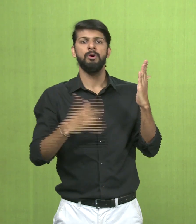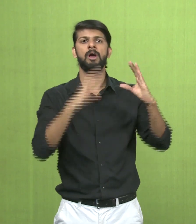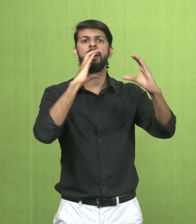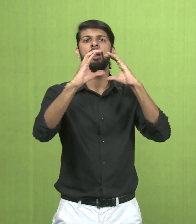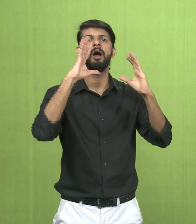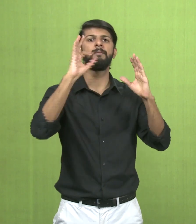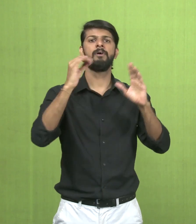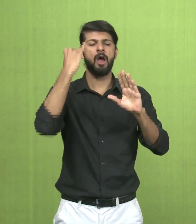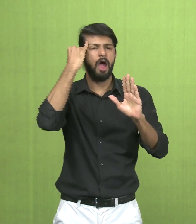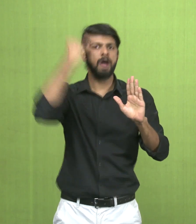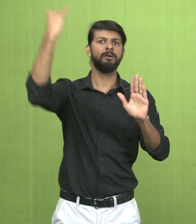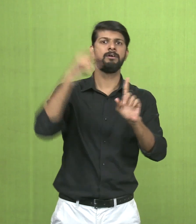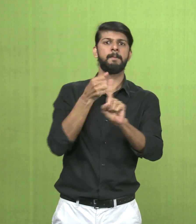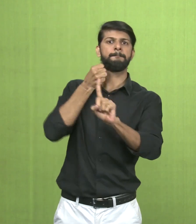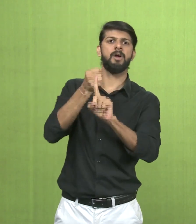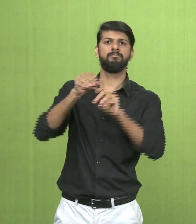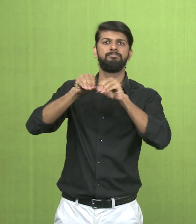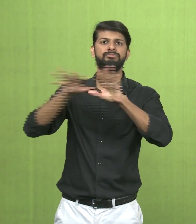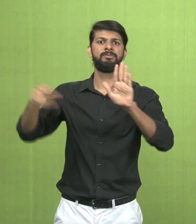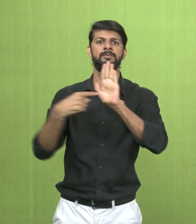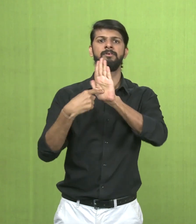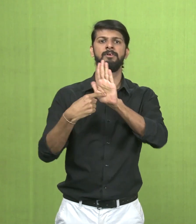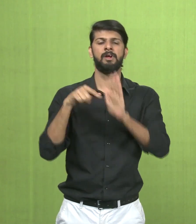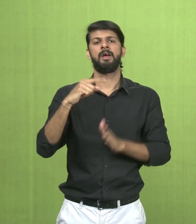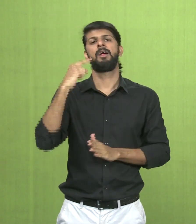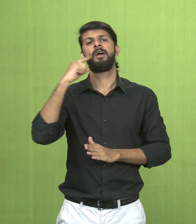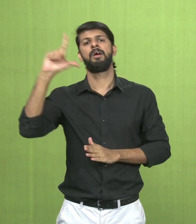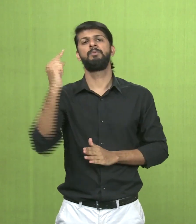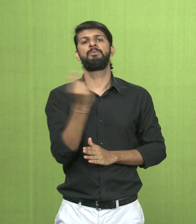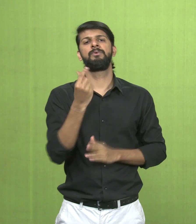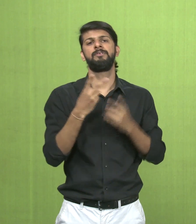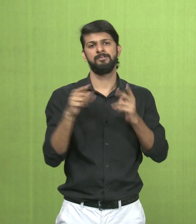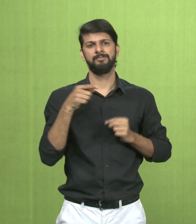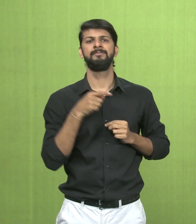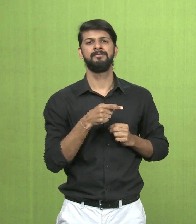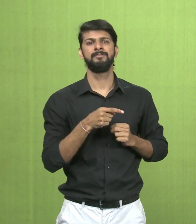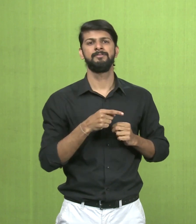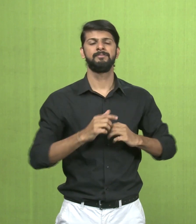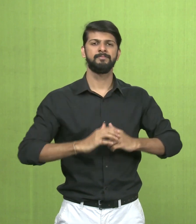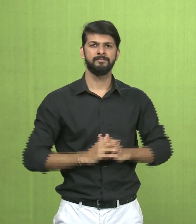to communicate important ideas and impact the thinking of people.